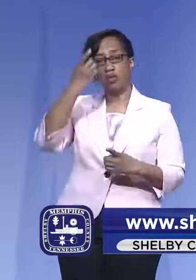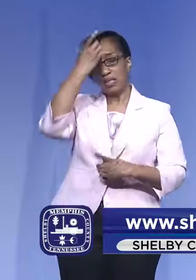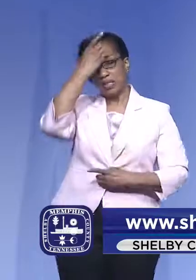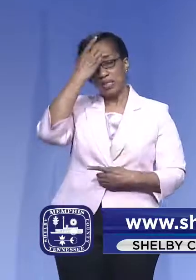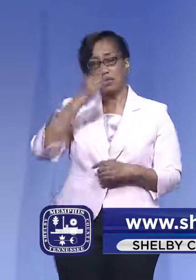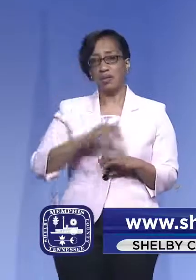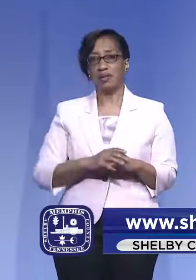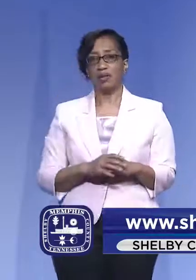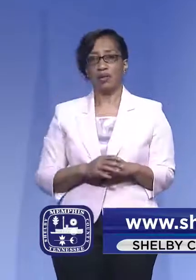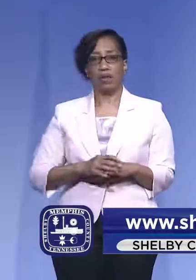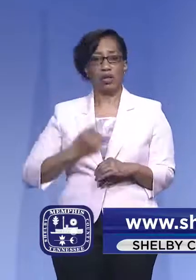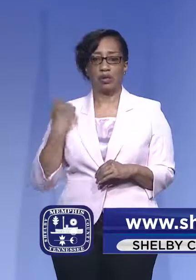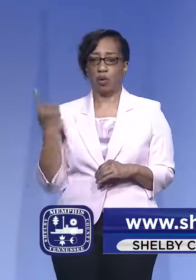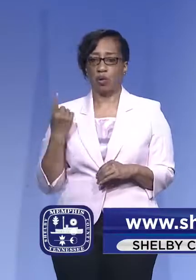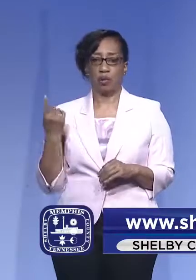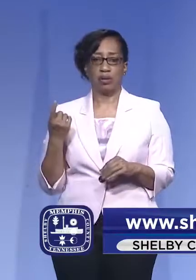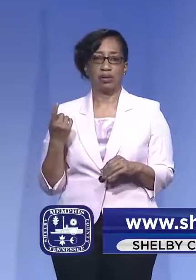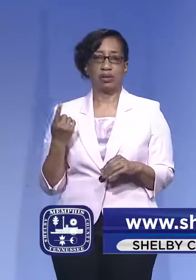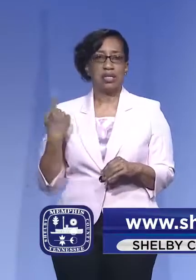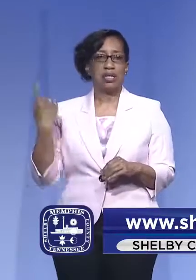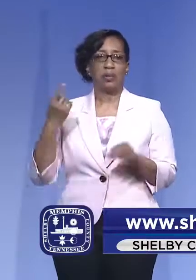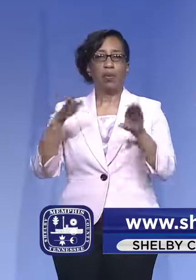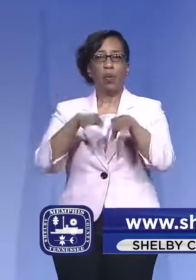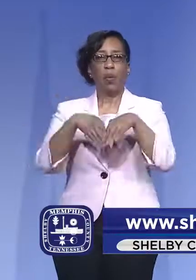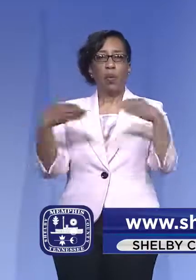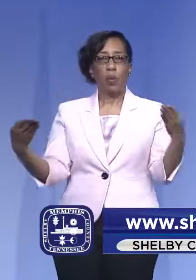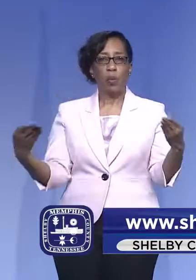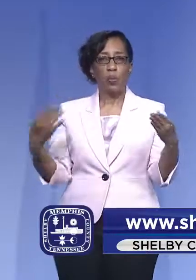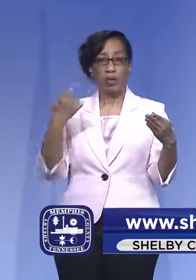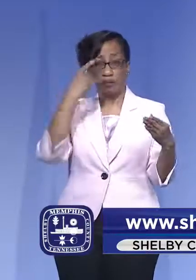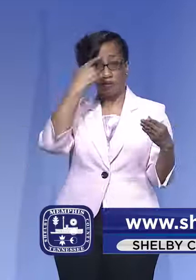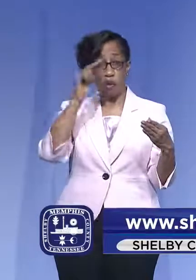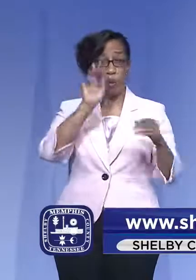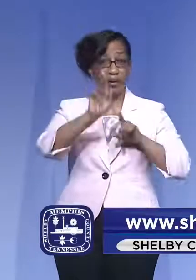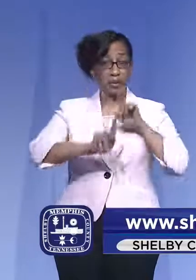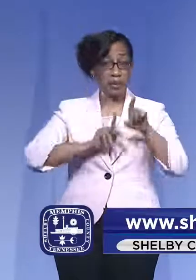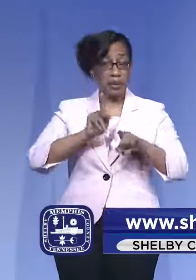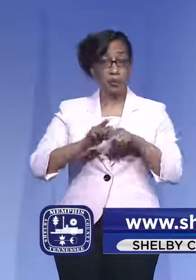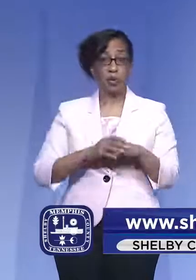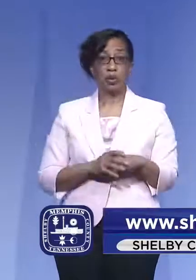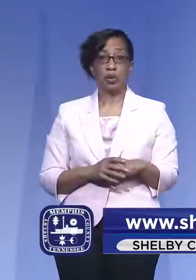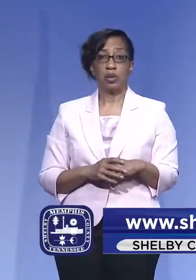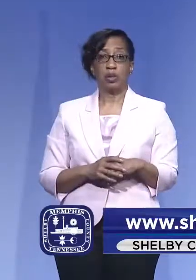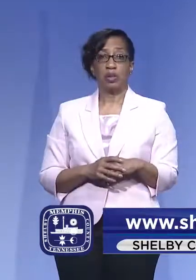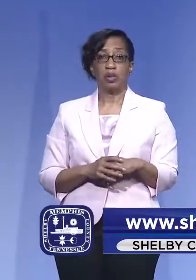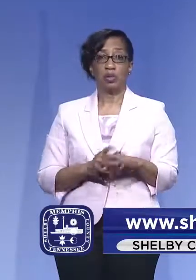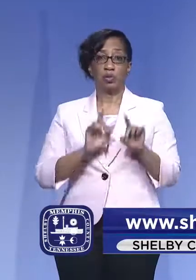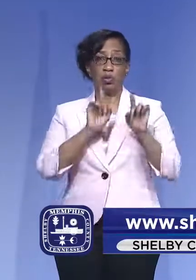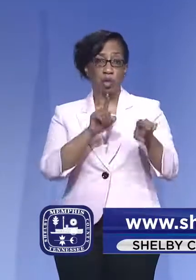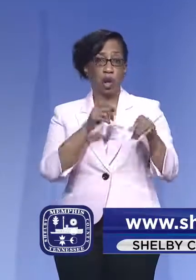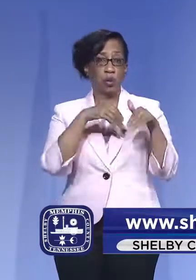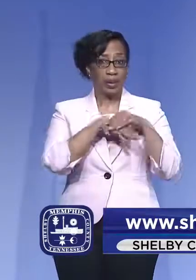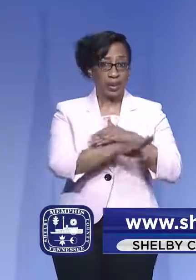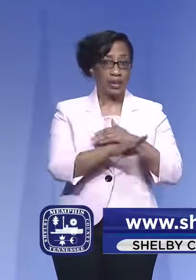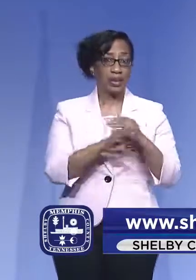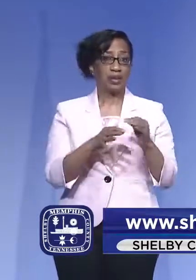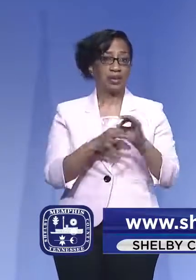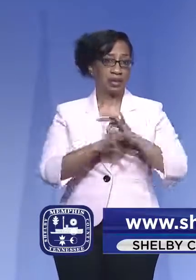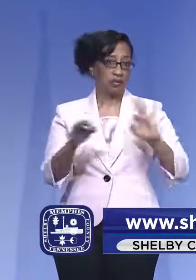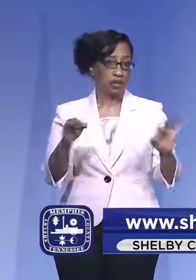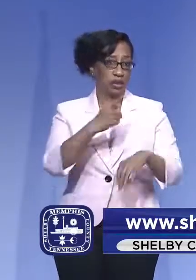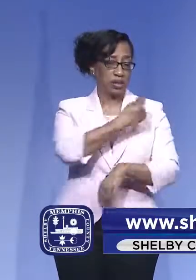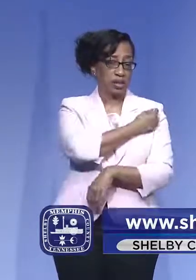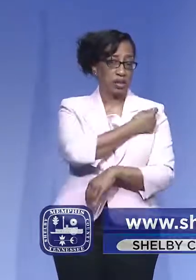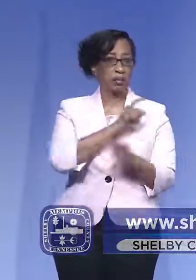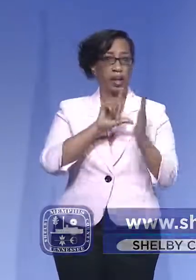always going to be some public capacity. I think having this number and at this scale, we can see the horizon where that's going to be coming